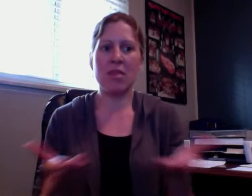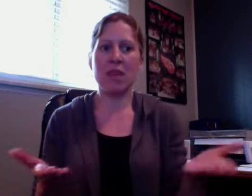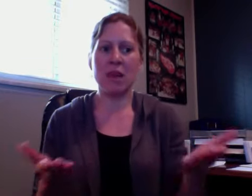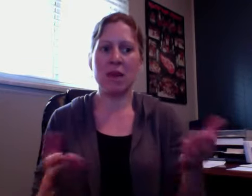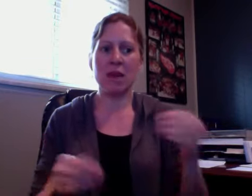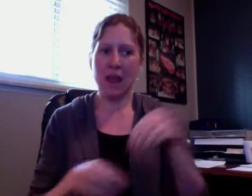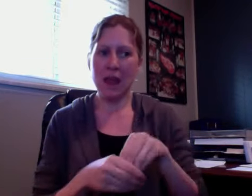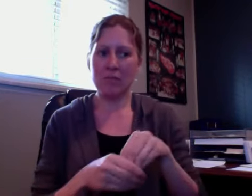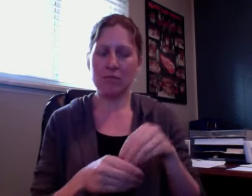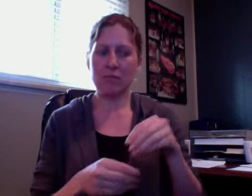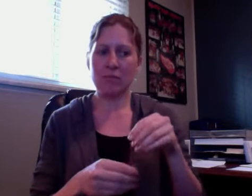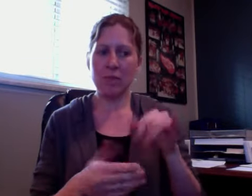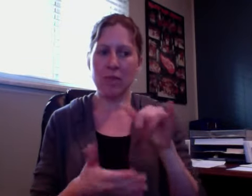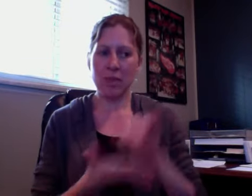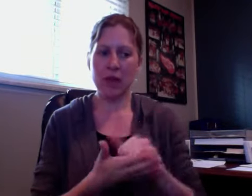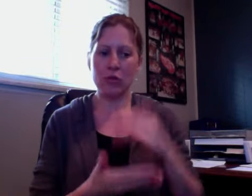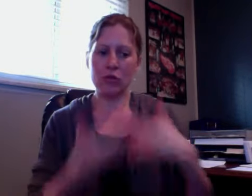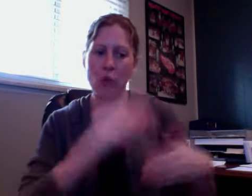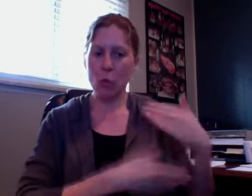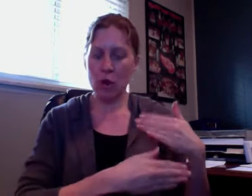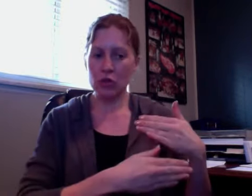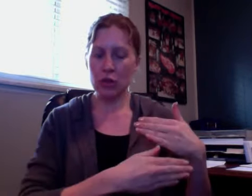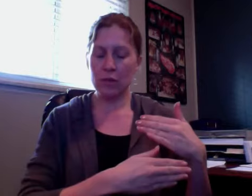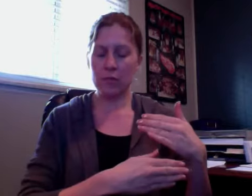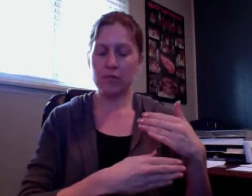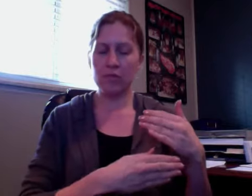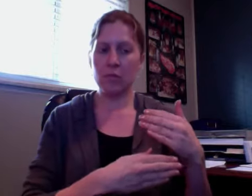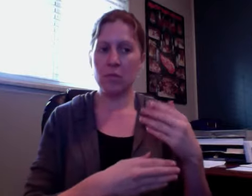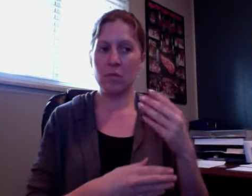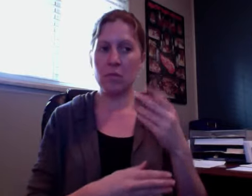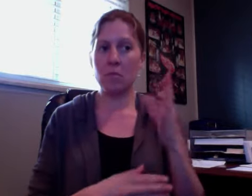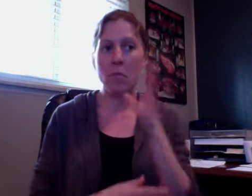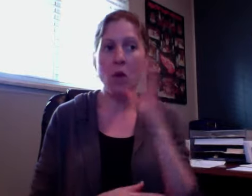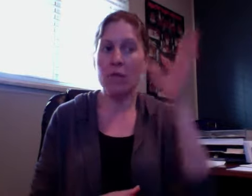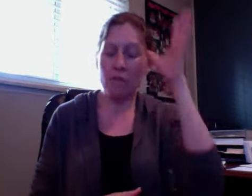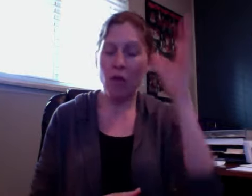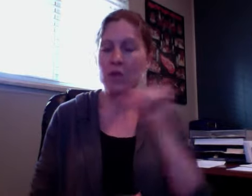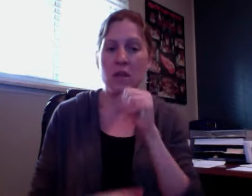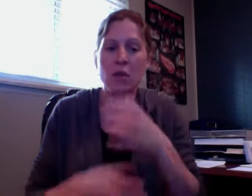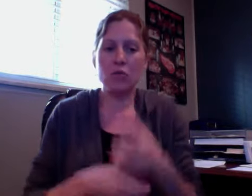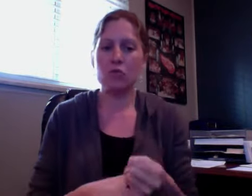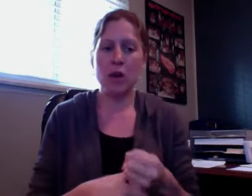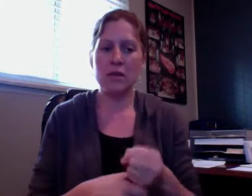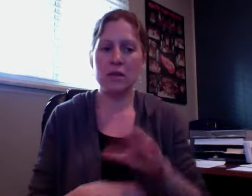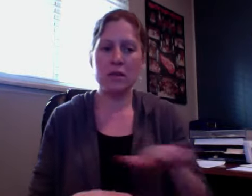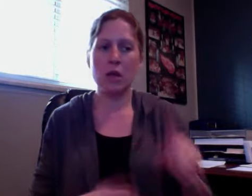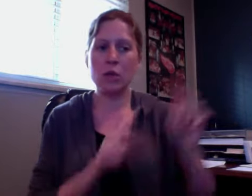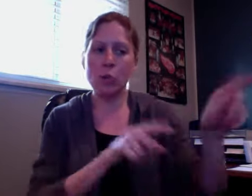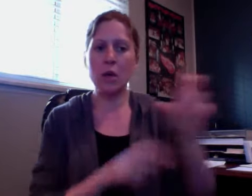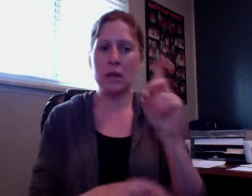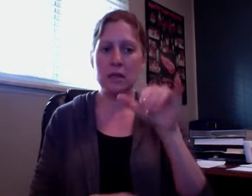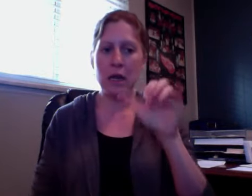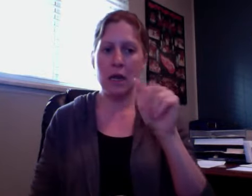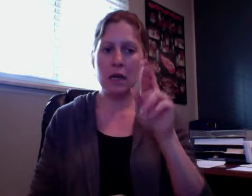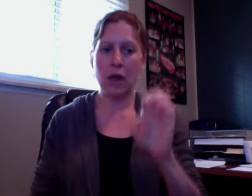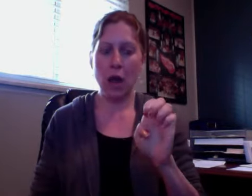trust their children going to daycares. Therefore, the grandparents stayed at home and took care of the children. I was very fortunate. My grandparents actually did